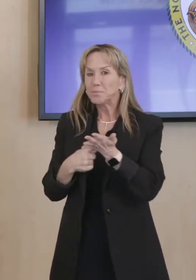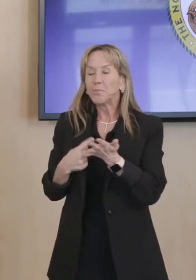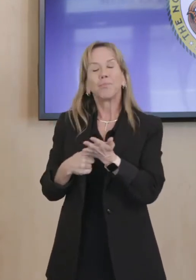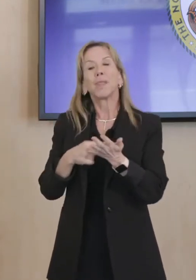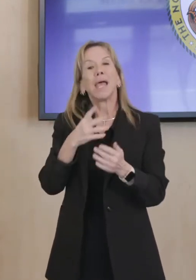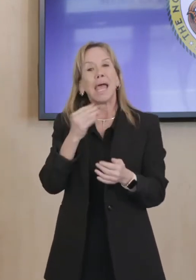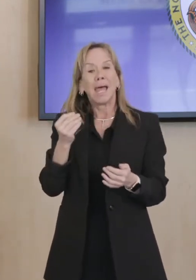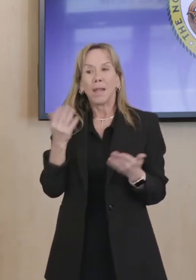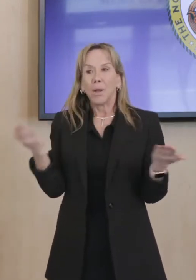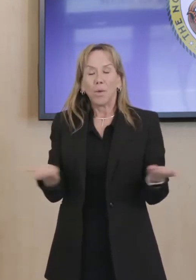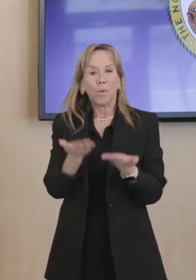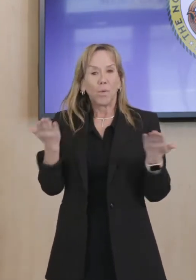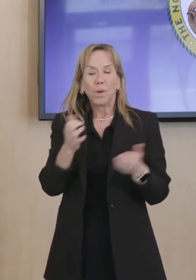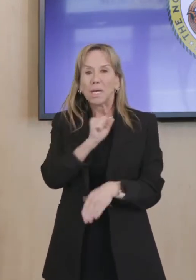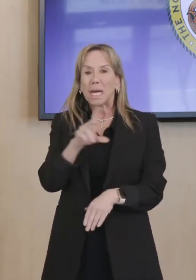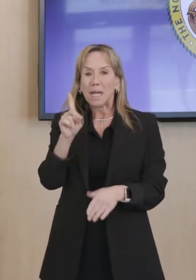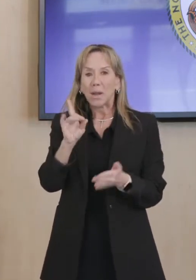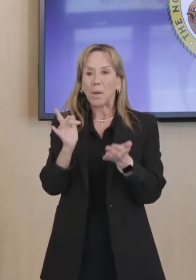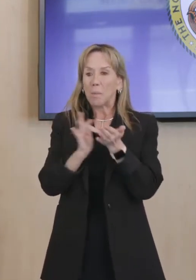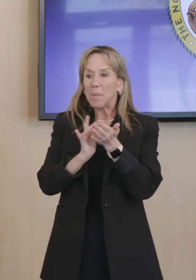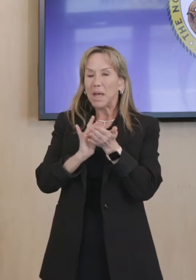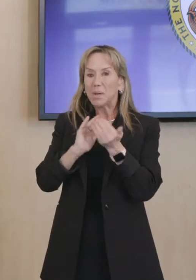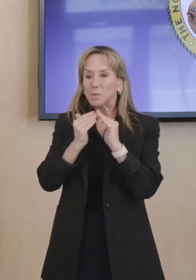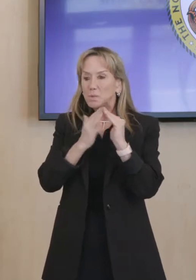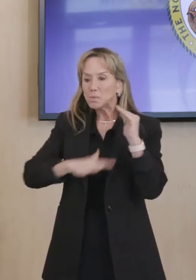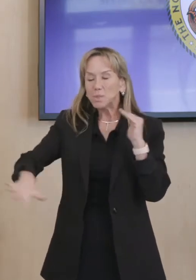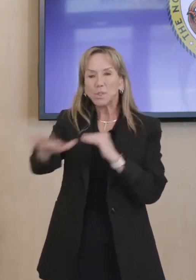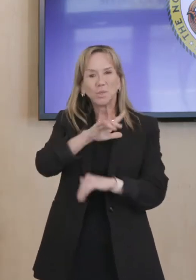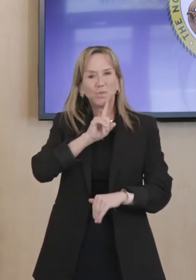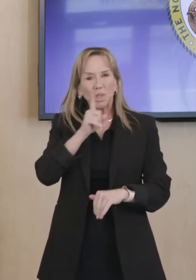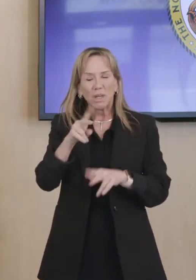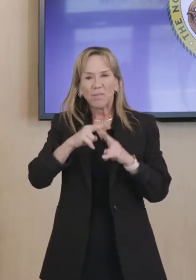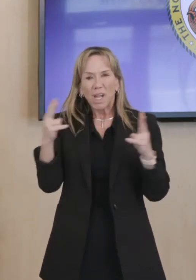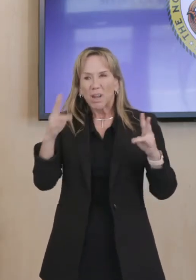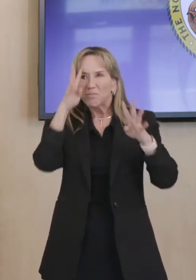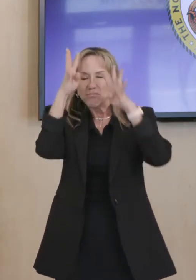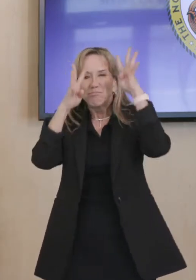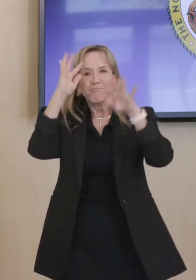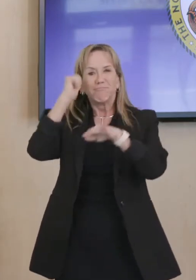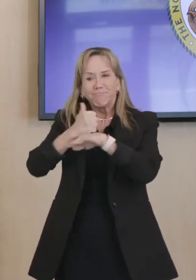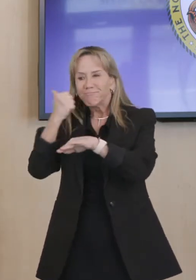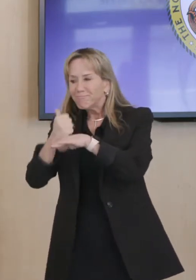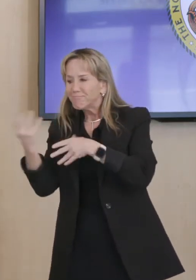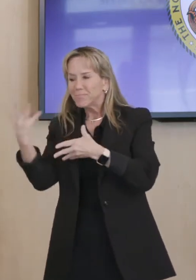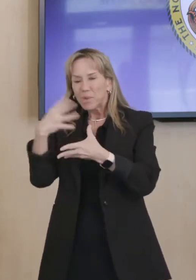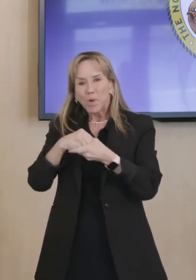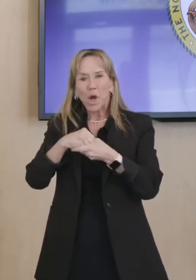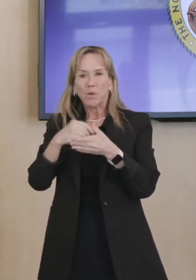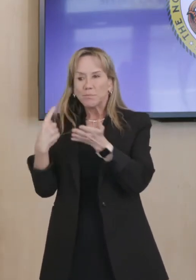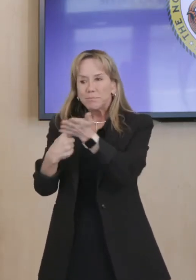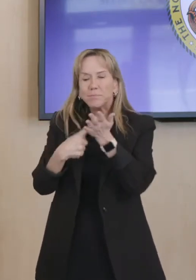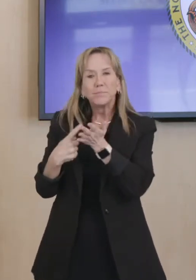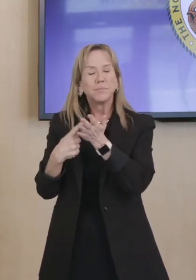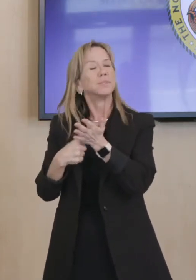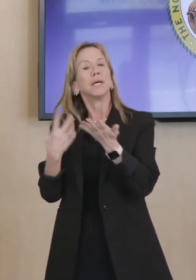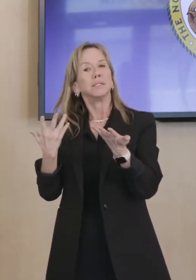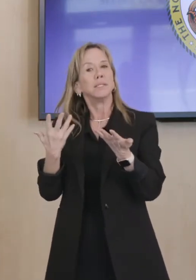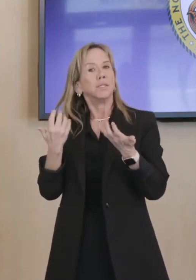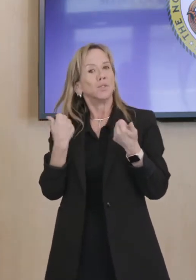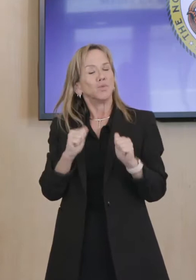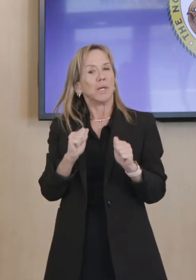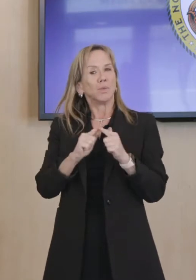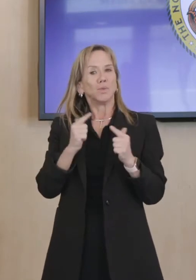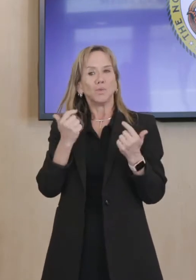partners have been very engaged and very involved and very creative as we make an effort to take